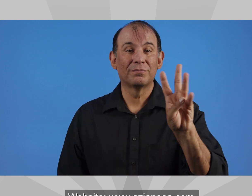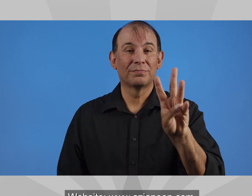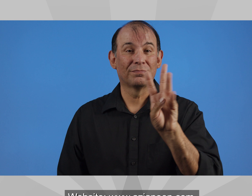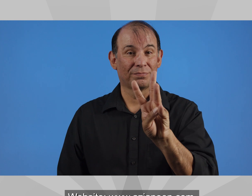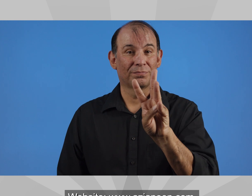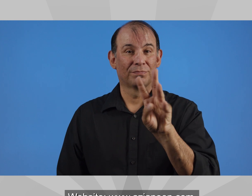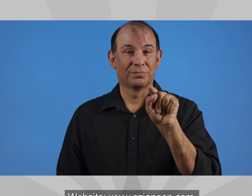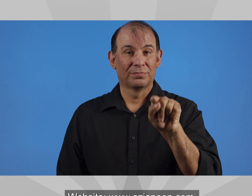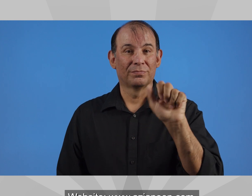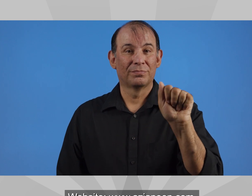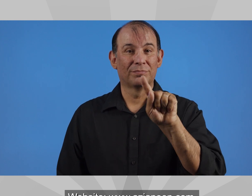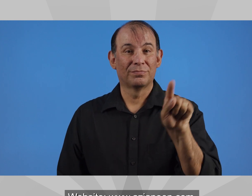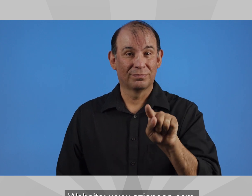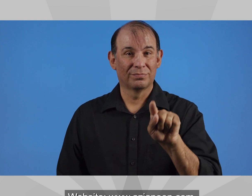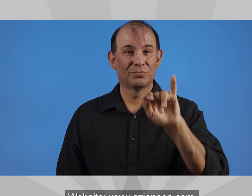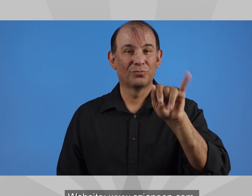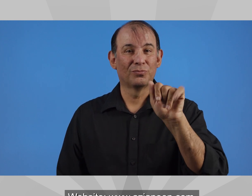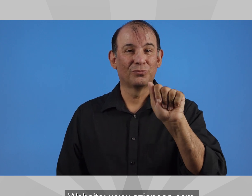Website